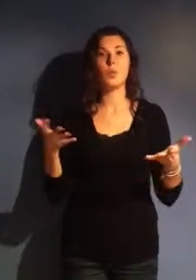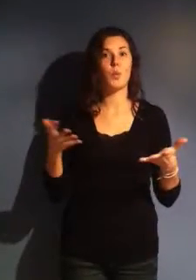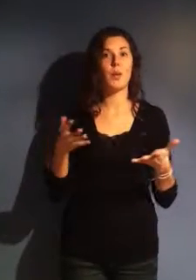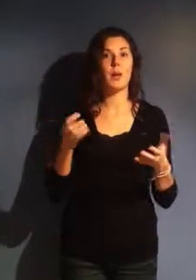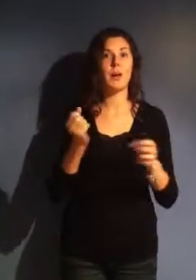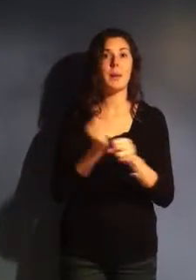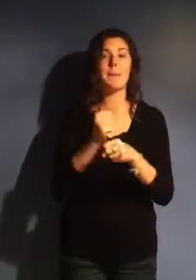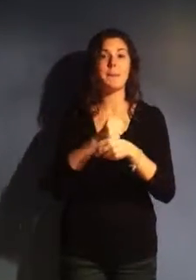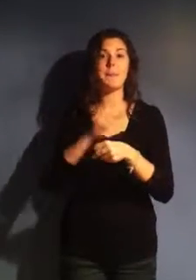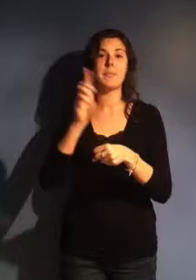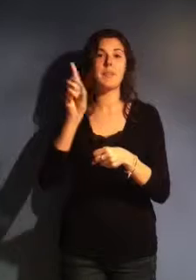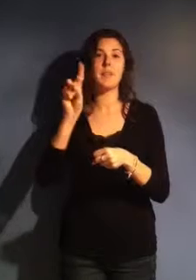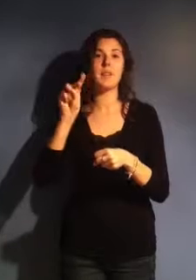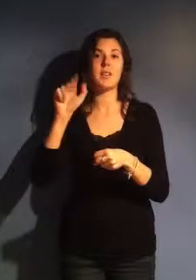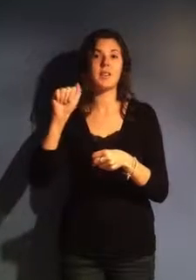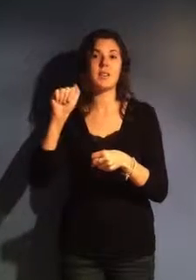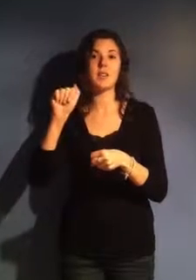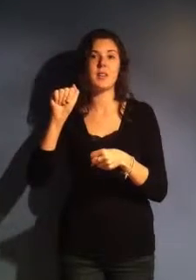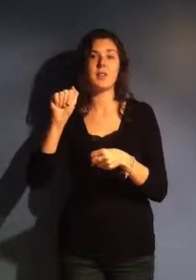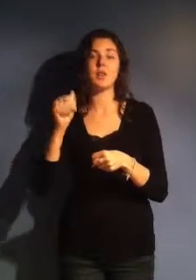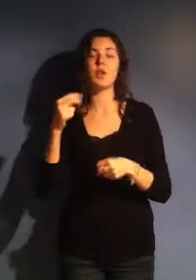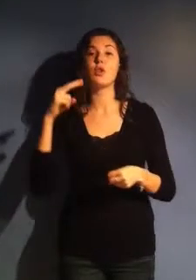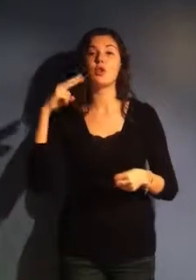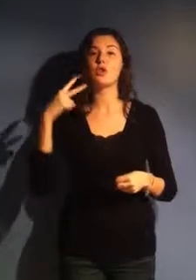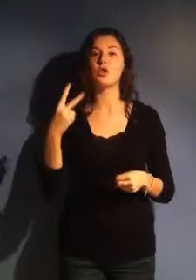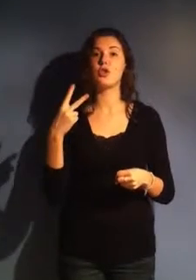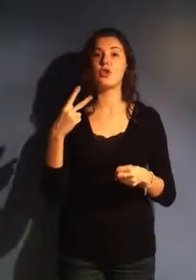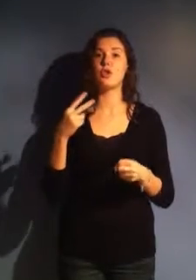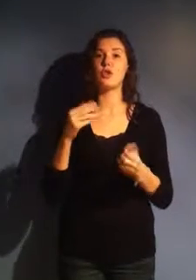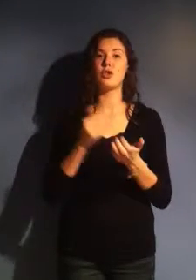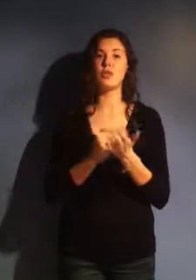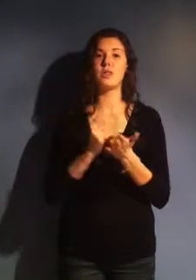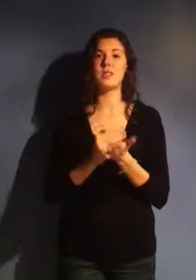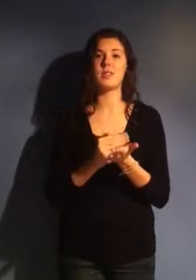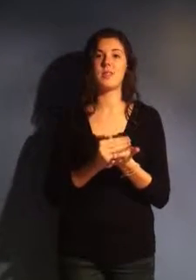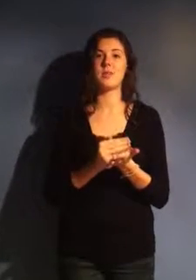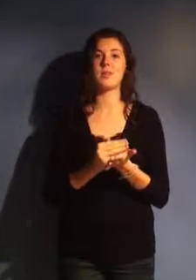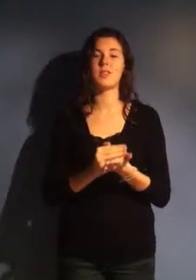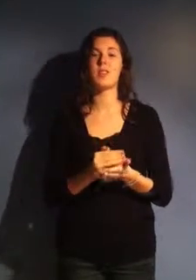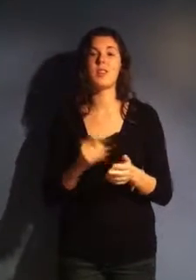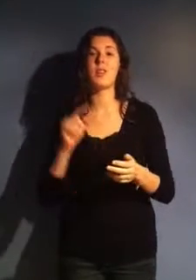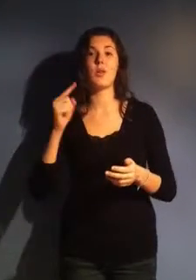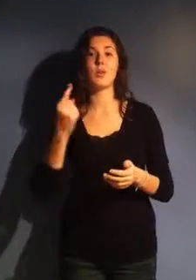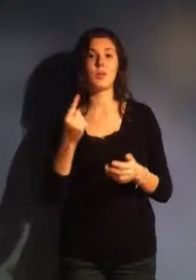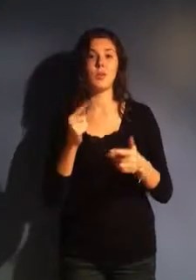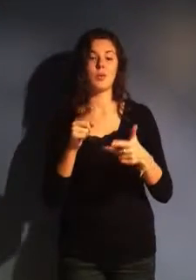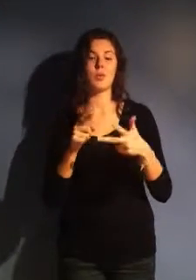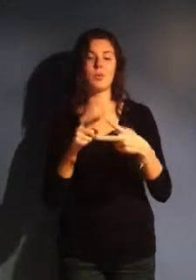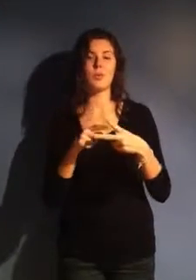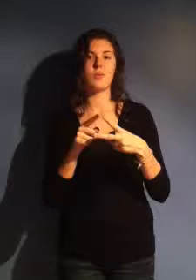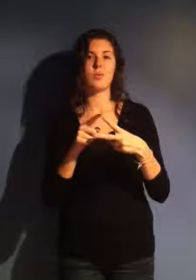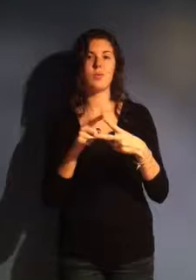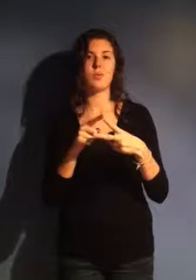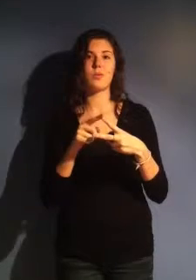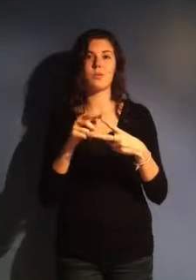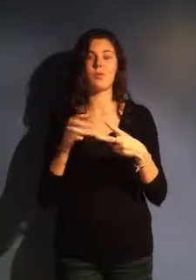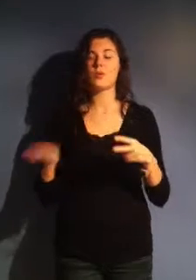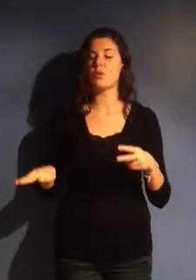need to go through two major steps, and the first step is growing up the bugs or bacteria, and the second